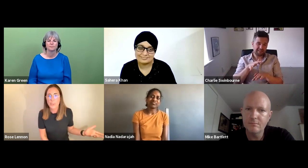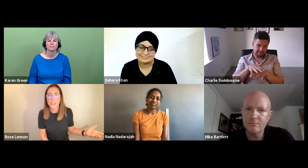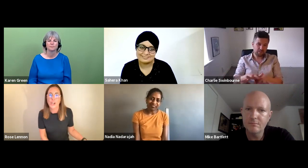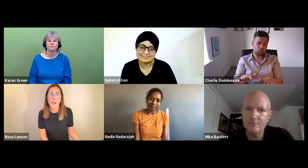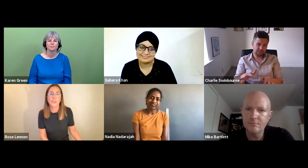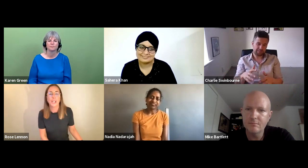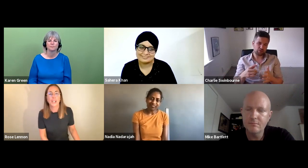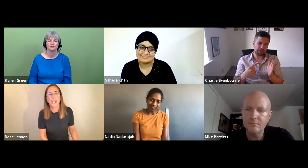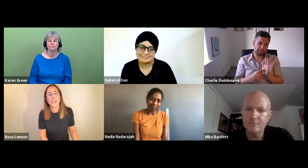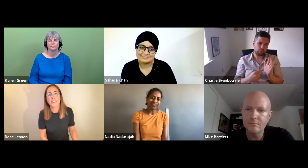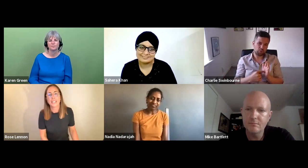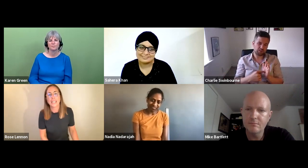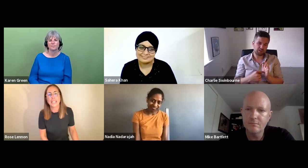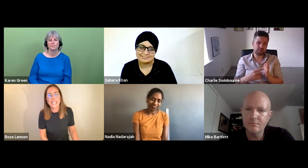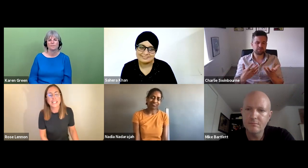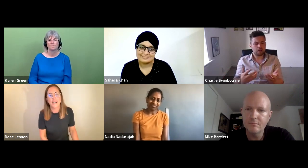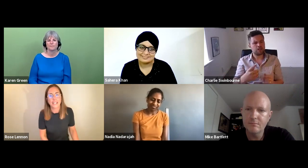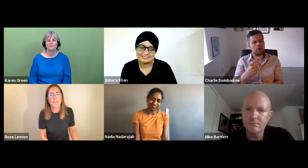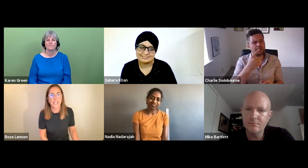popular show, and I think it is starting to make the